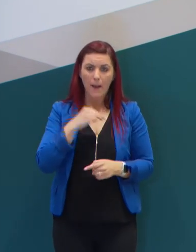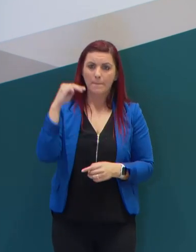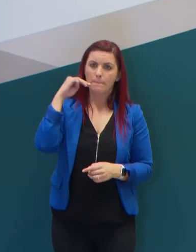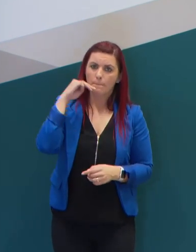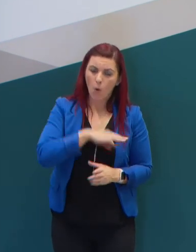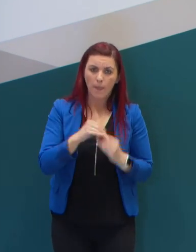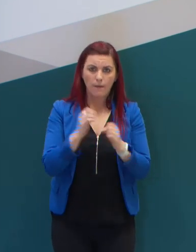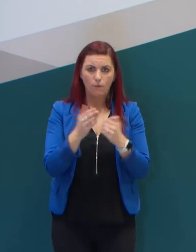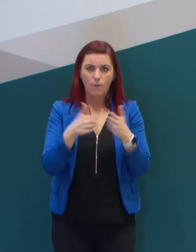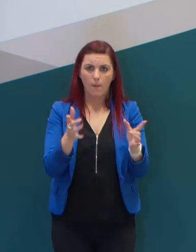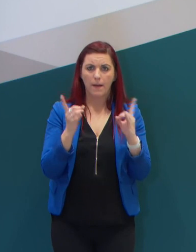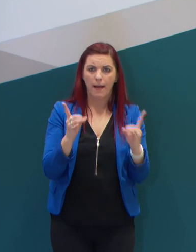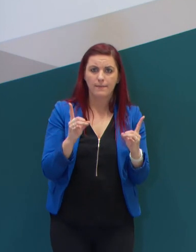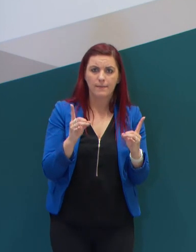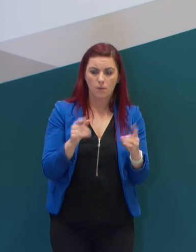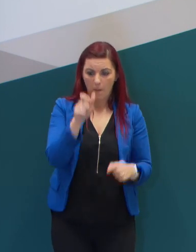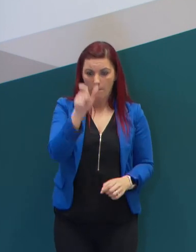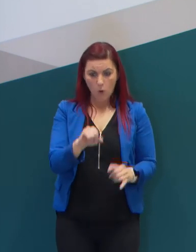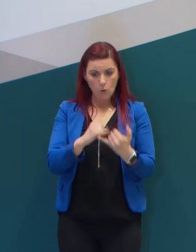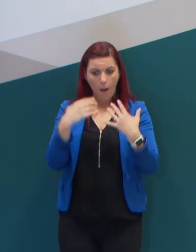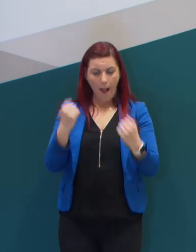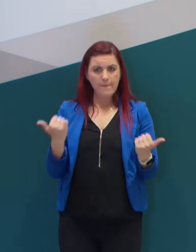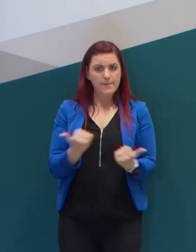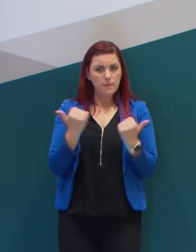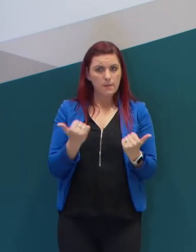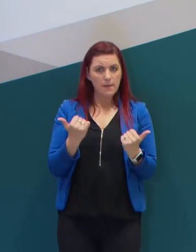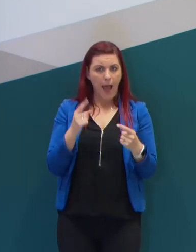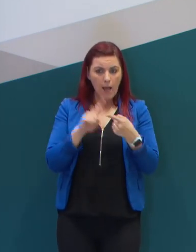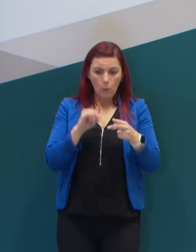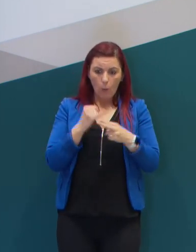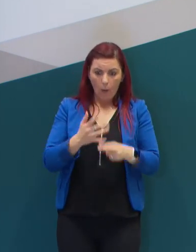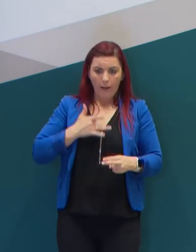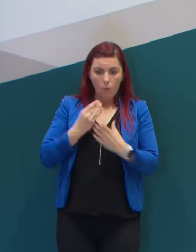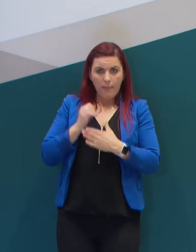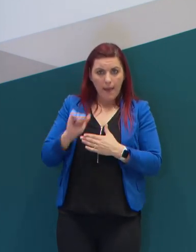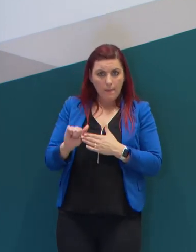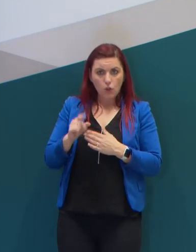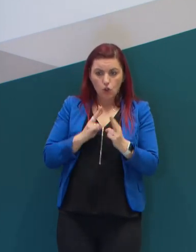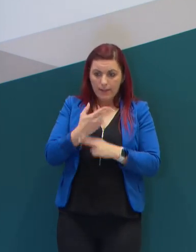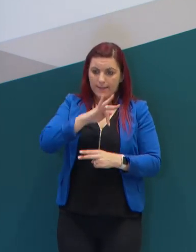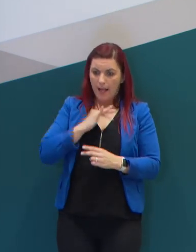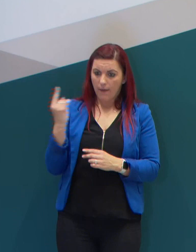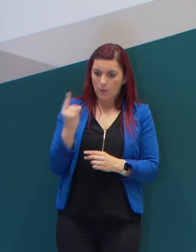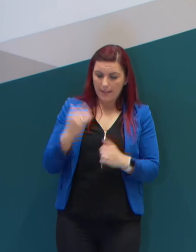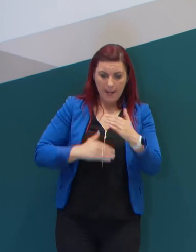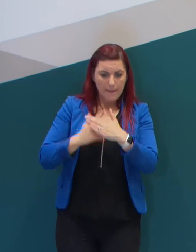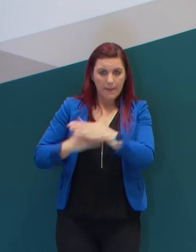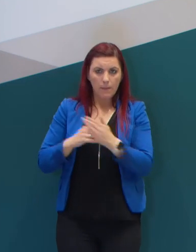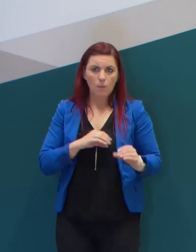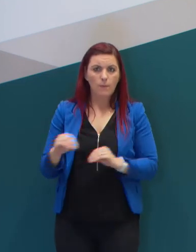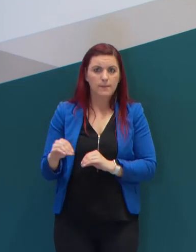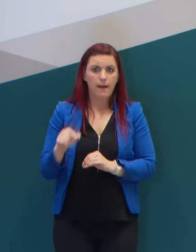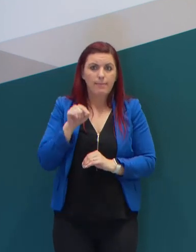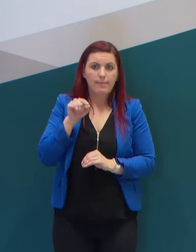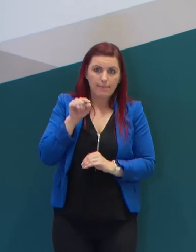of public health is for a person with symptoms and their household contacts to self-isolate and restrict their movements. That's the measure in the population